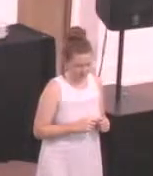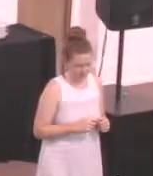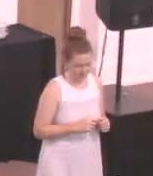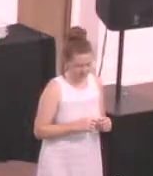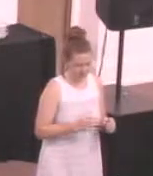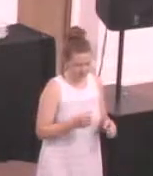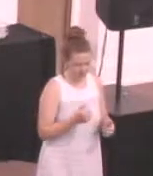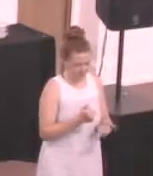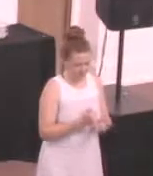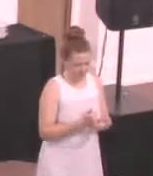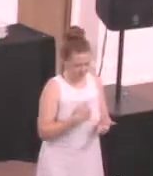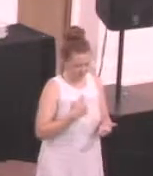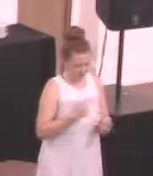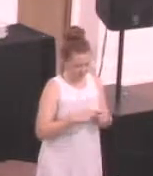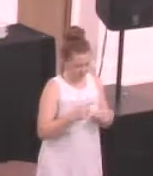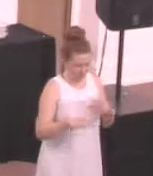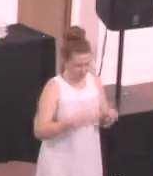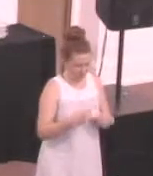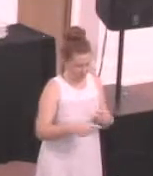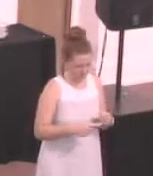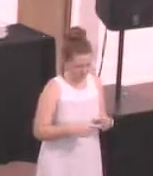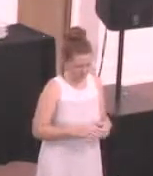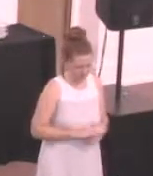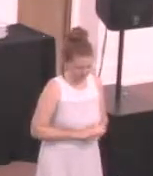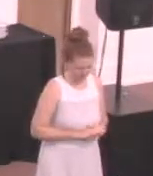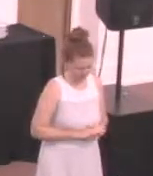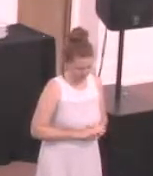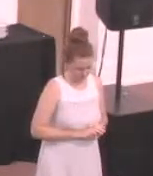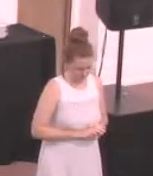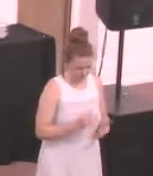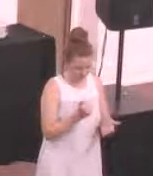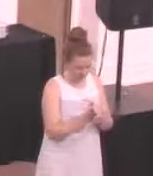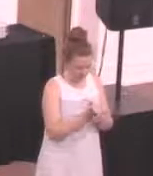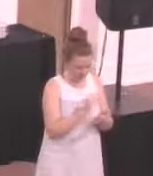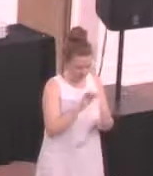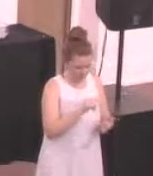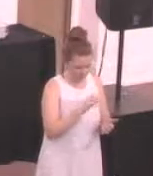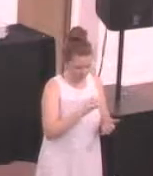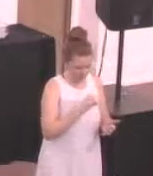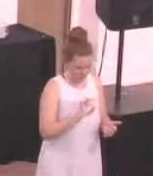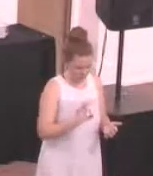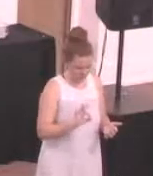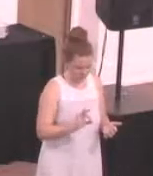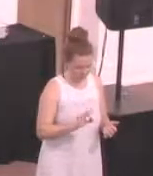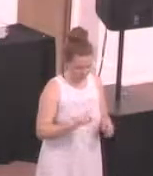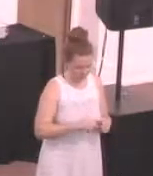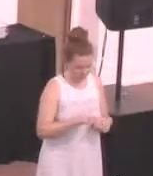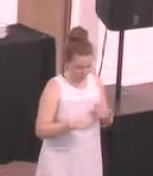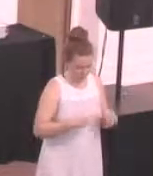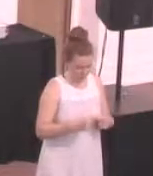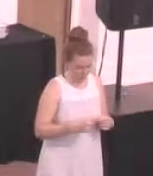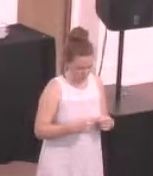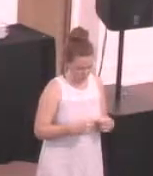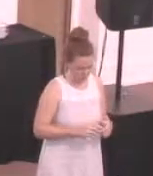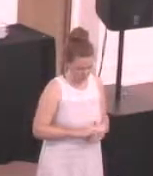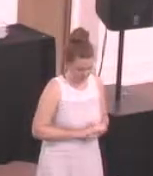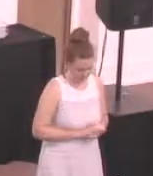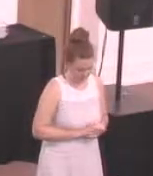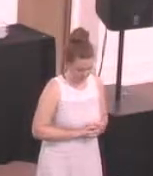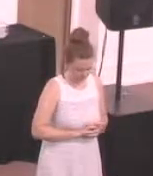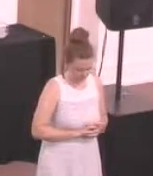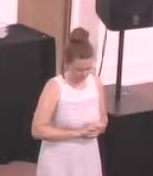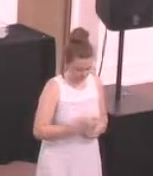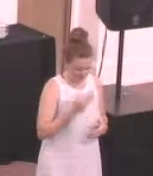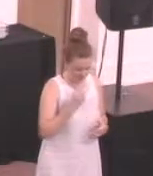Help me to go. Help Jeff to go. Thank you